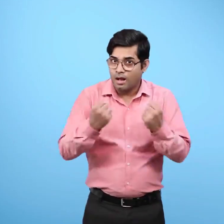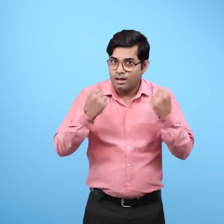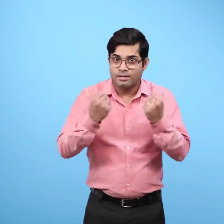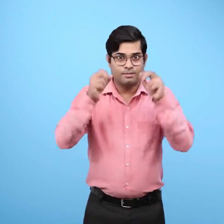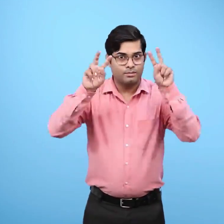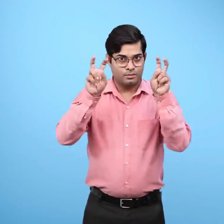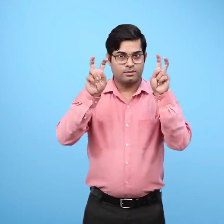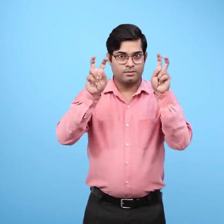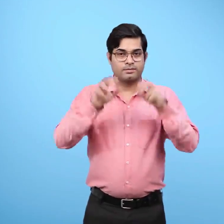Activity.